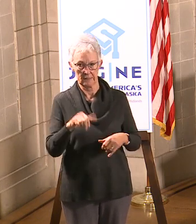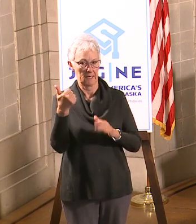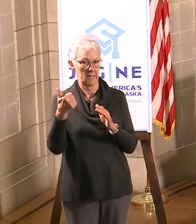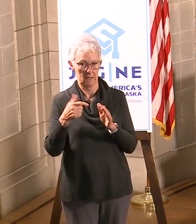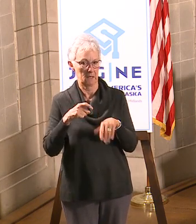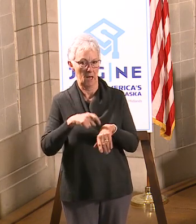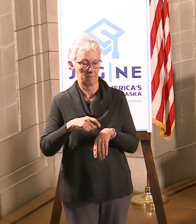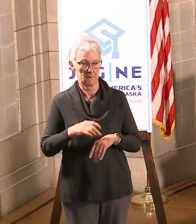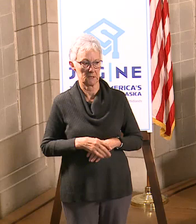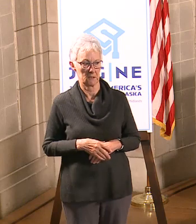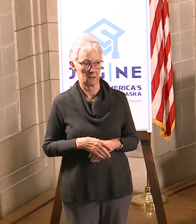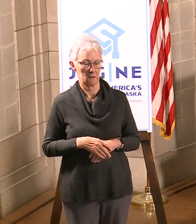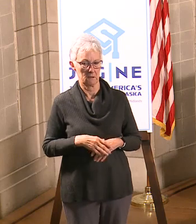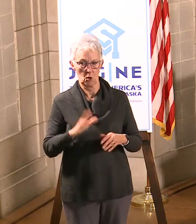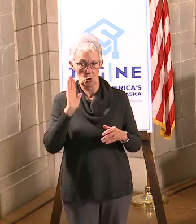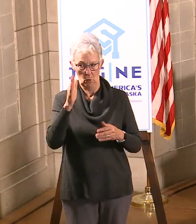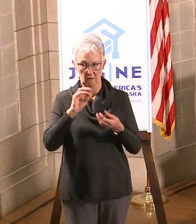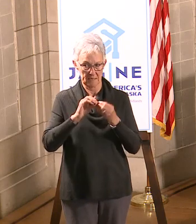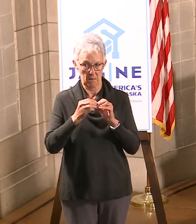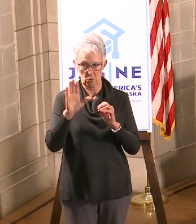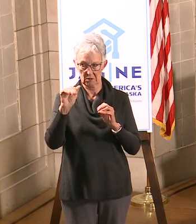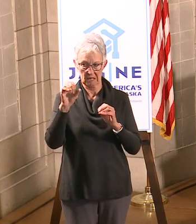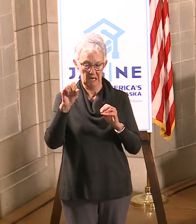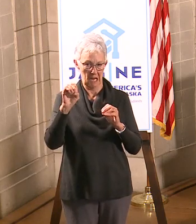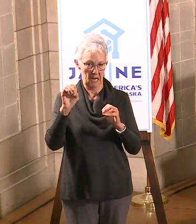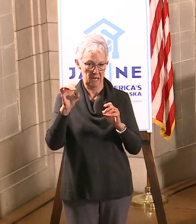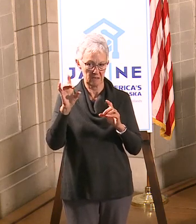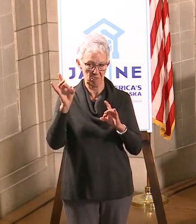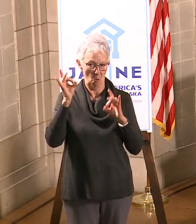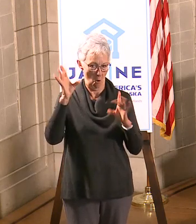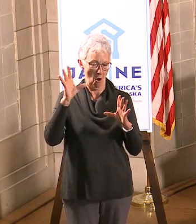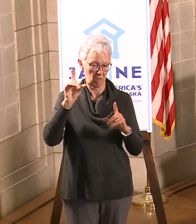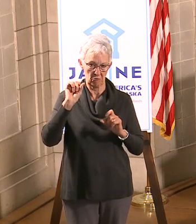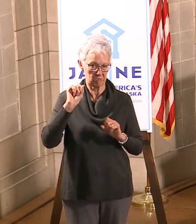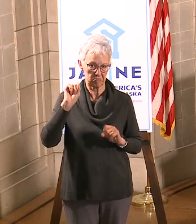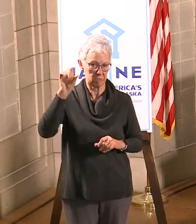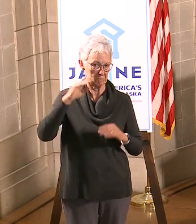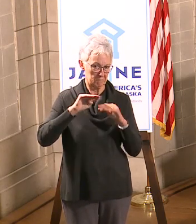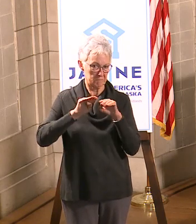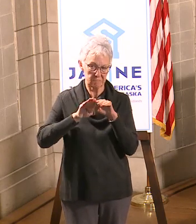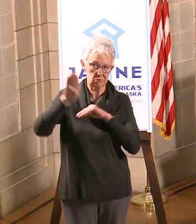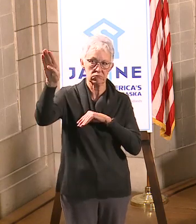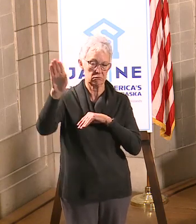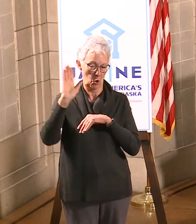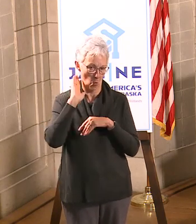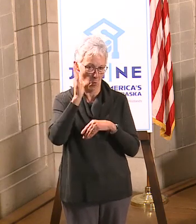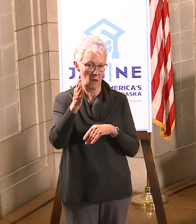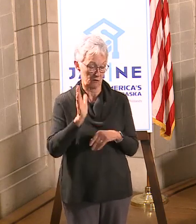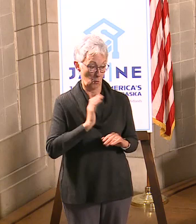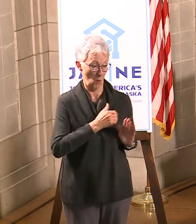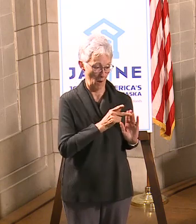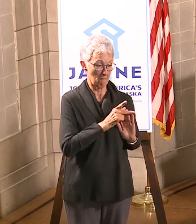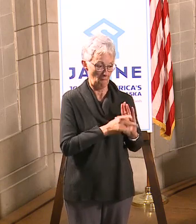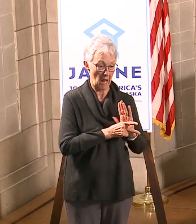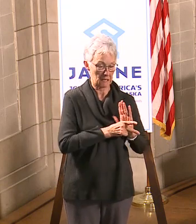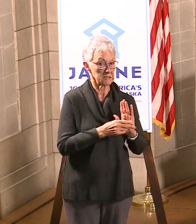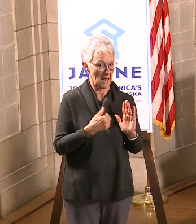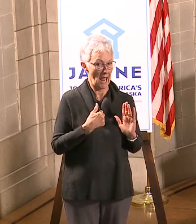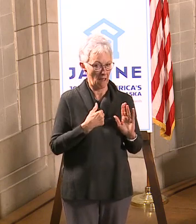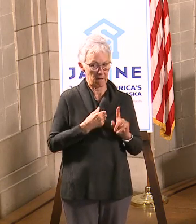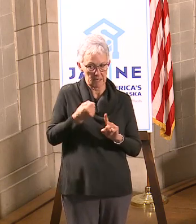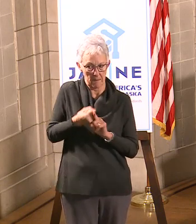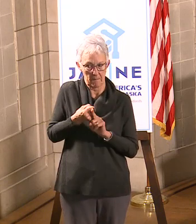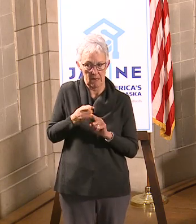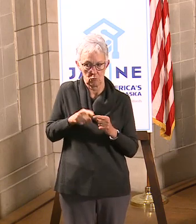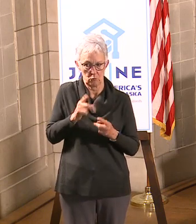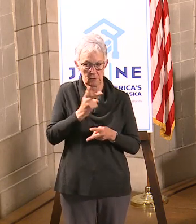the number of positive cases, number of people in the hospital, and the number of deaths. So our policies have definitely made an effect on all three of those